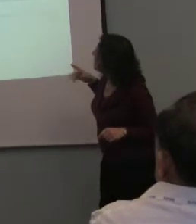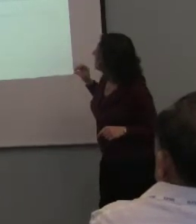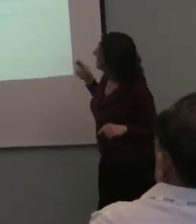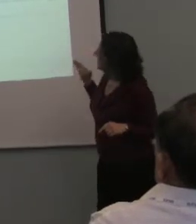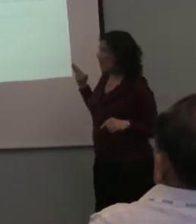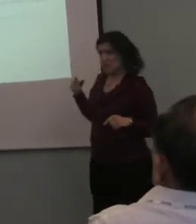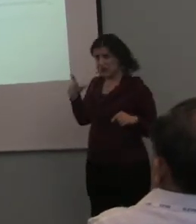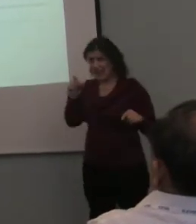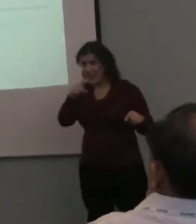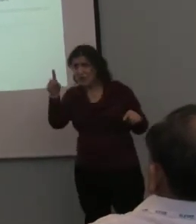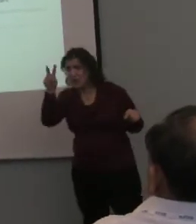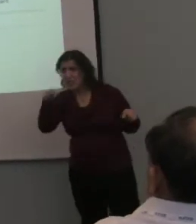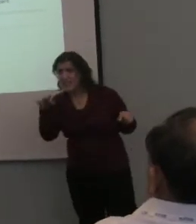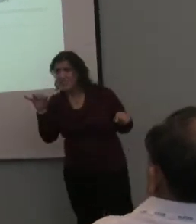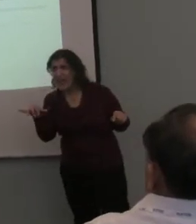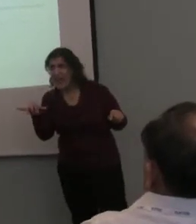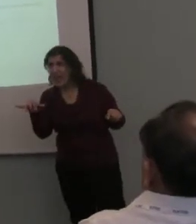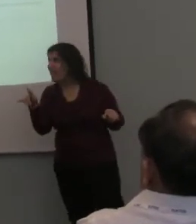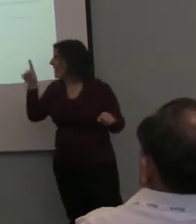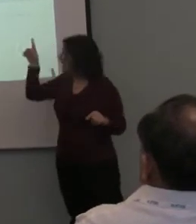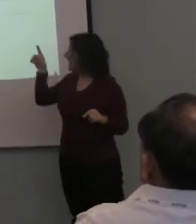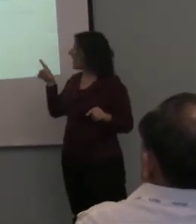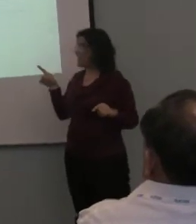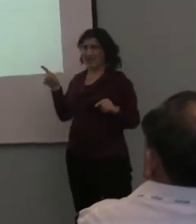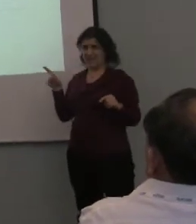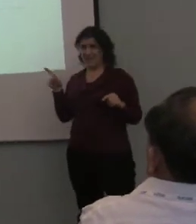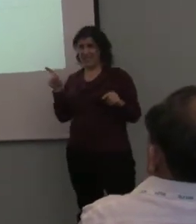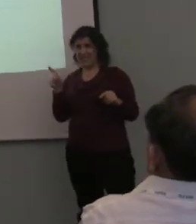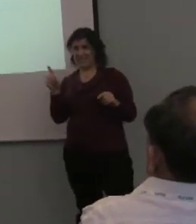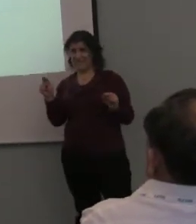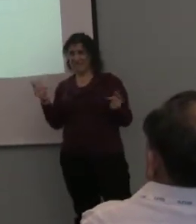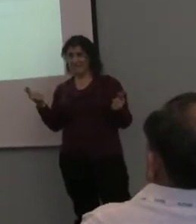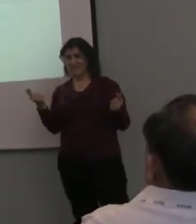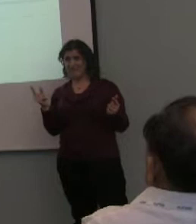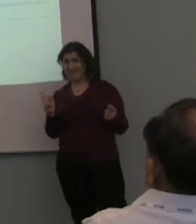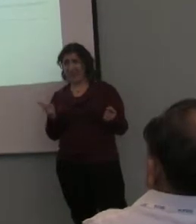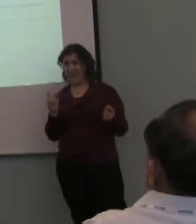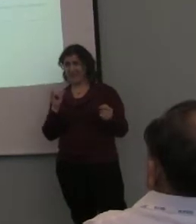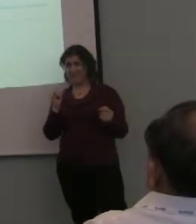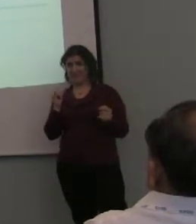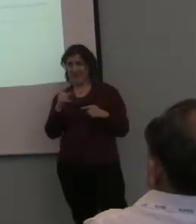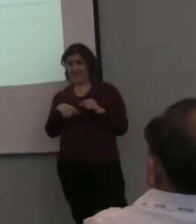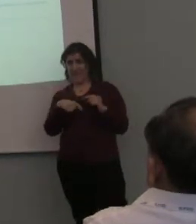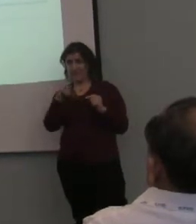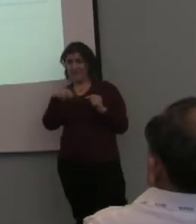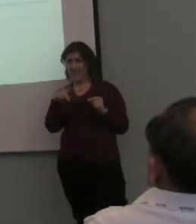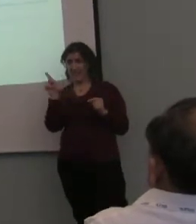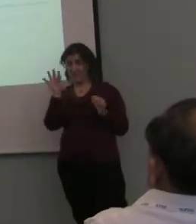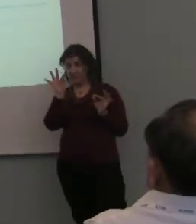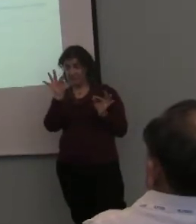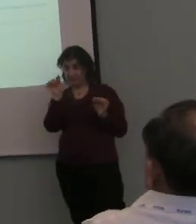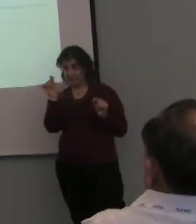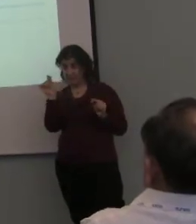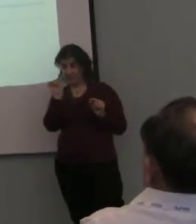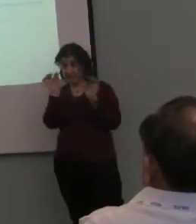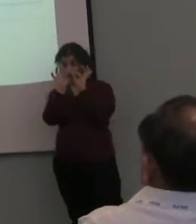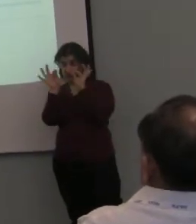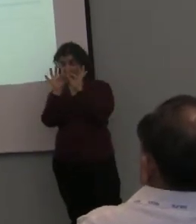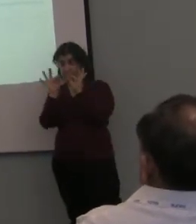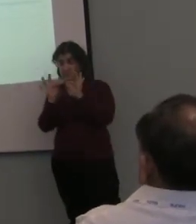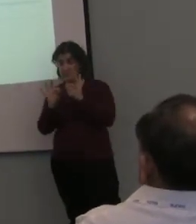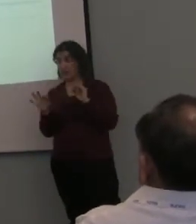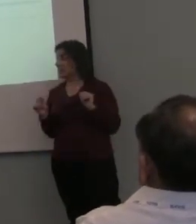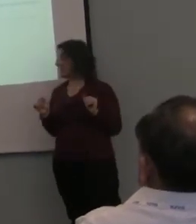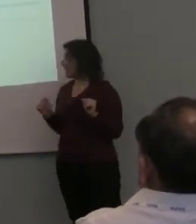Can anyone read that? No, neither can I. And actually,